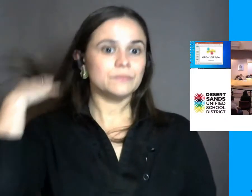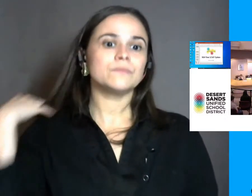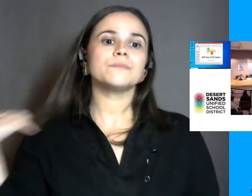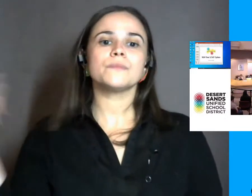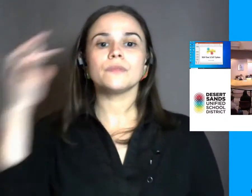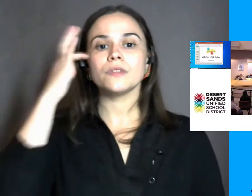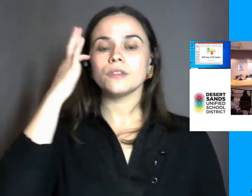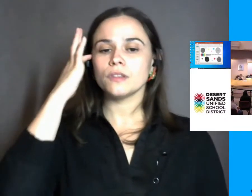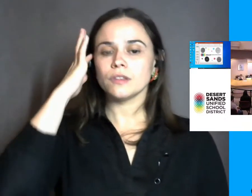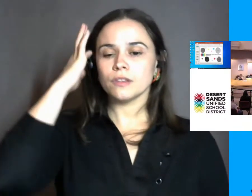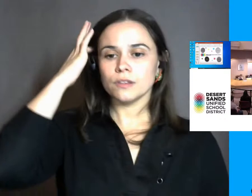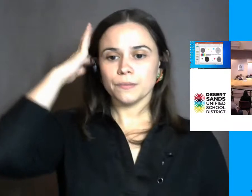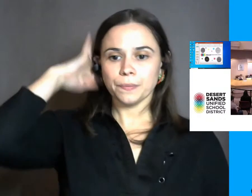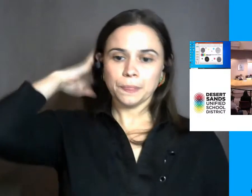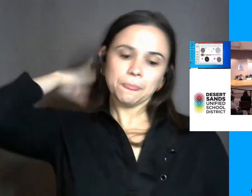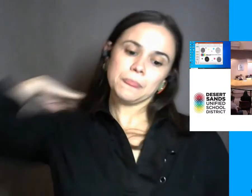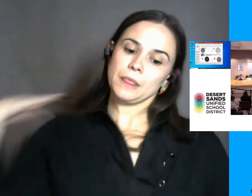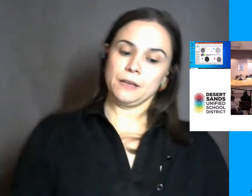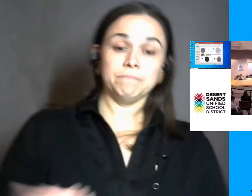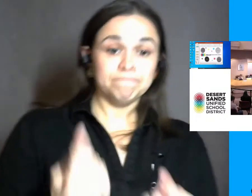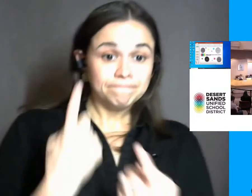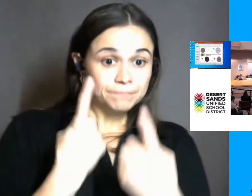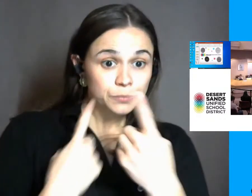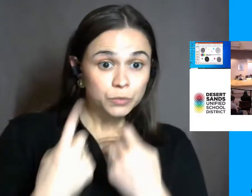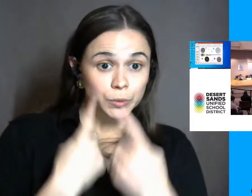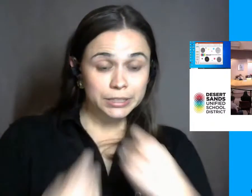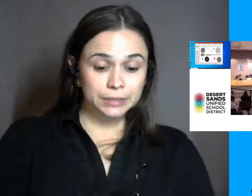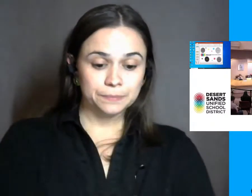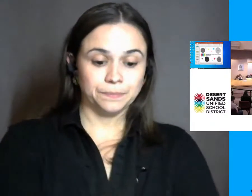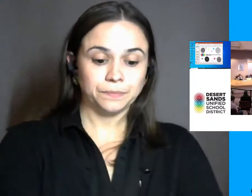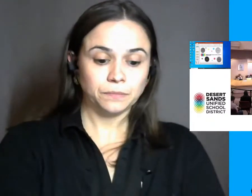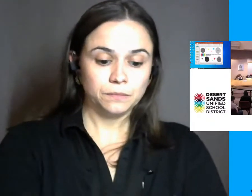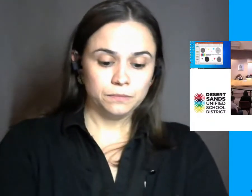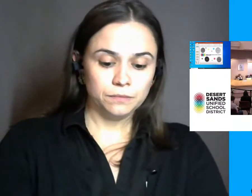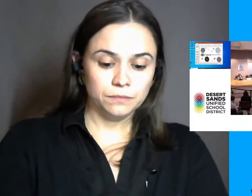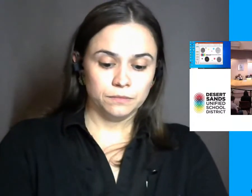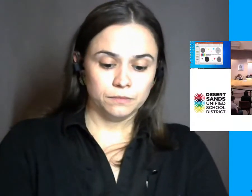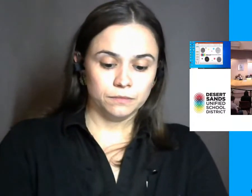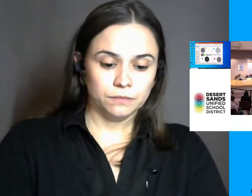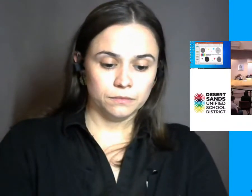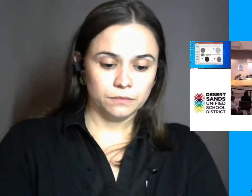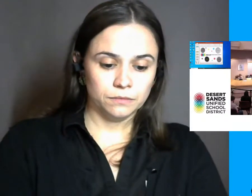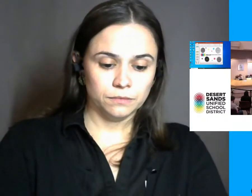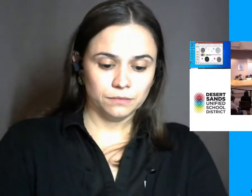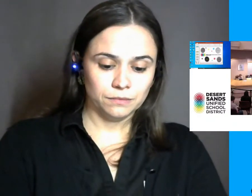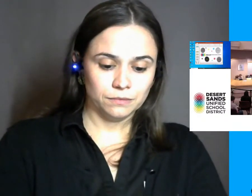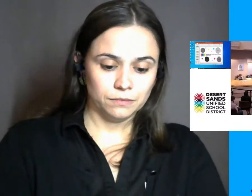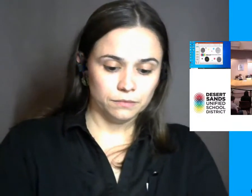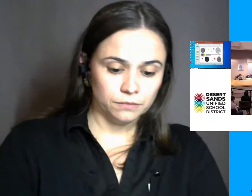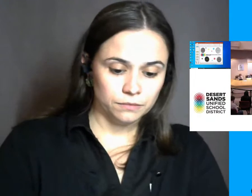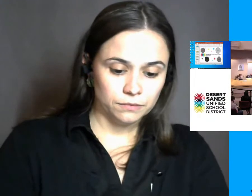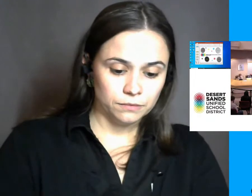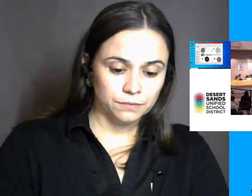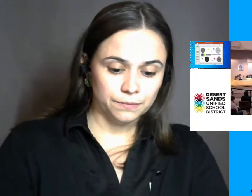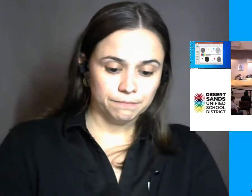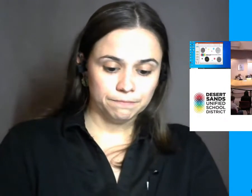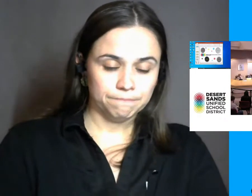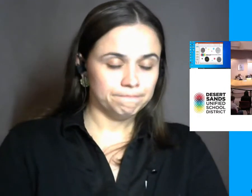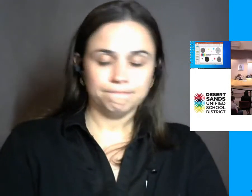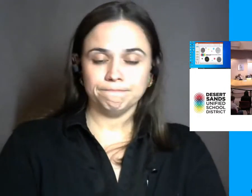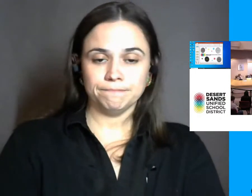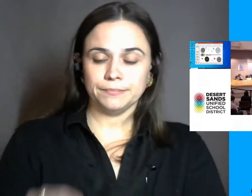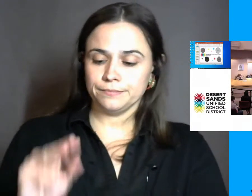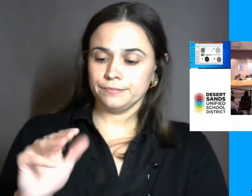Thank you. Any questions? Mr. Alvarez, do you have any questions? I do not have any questions. Thank